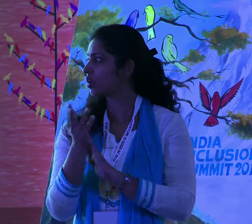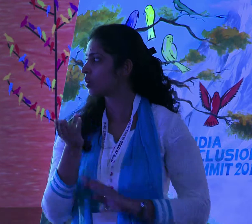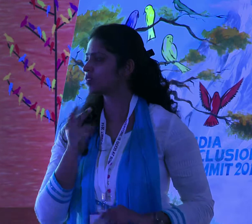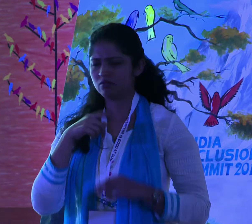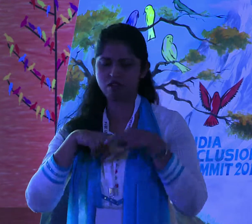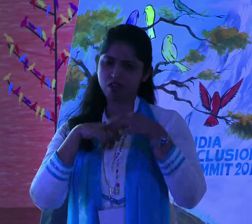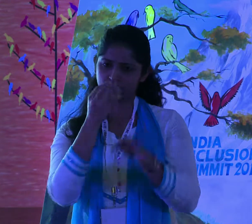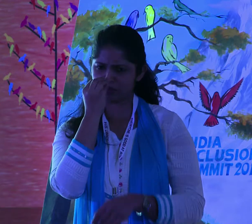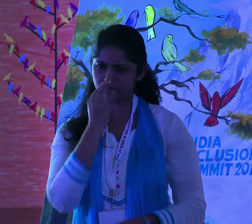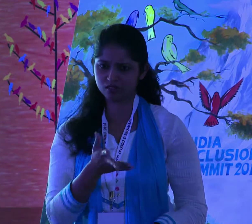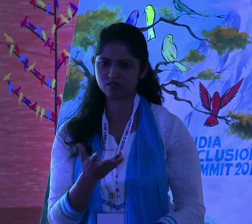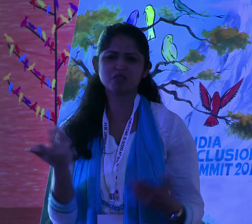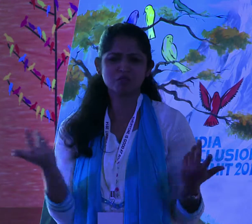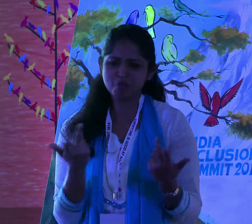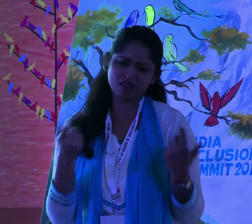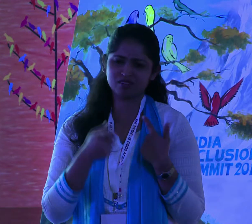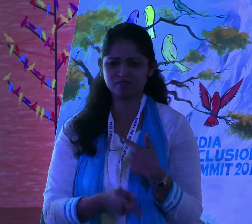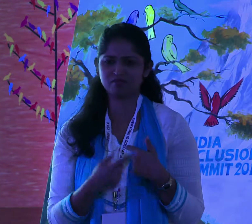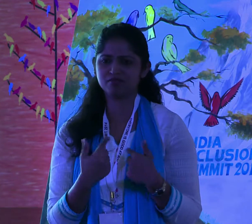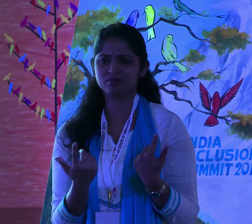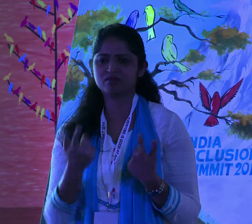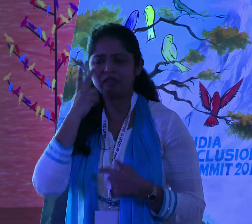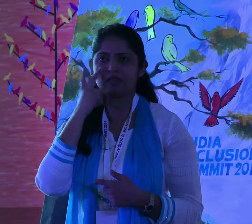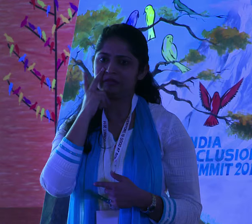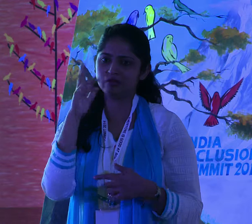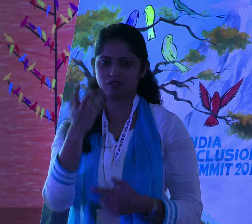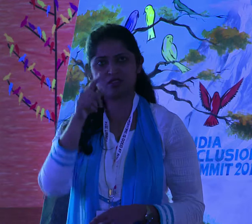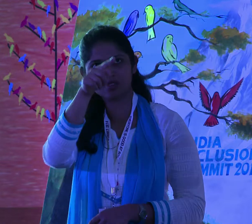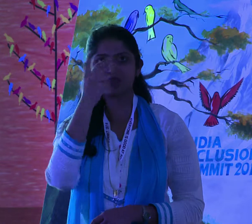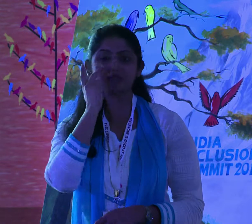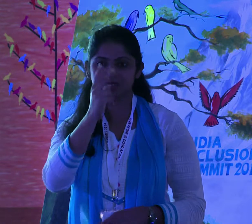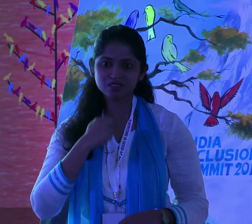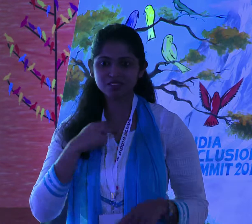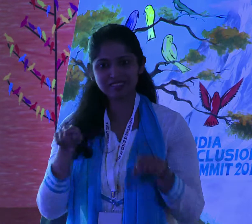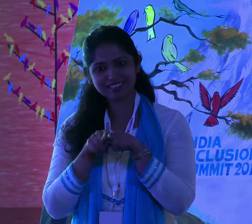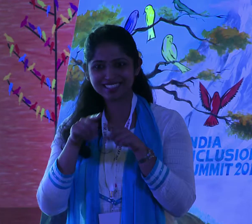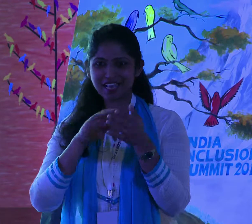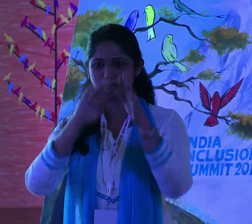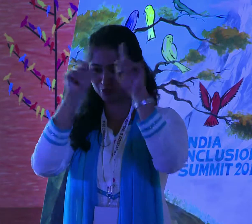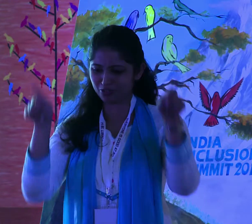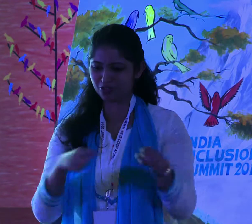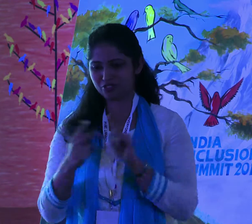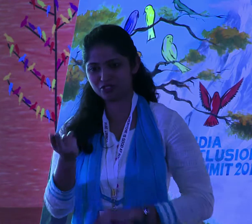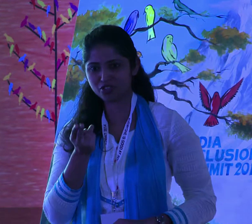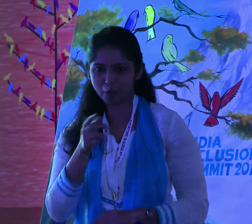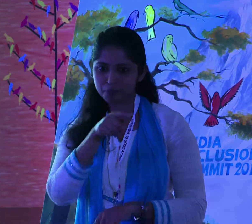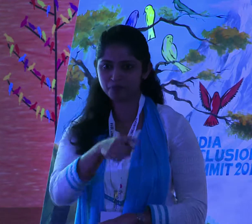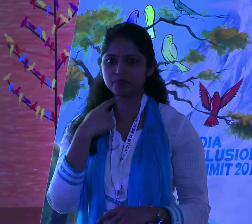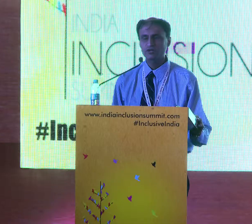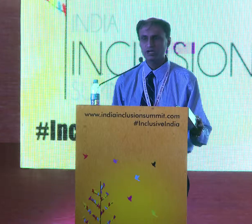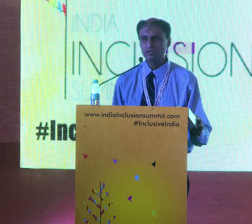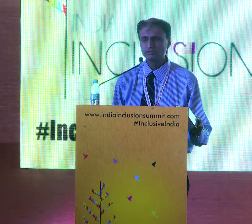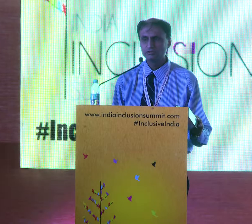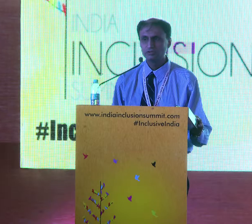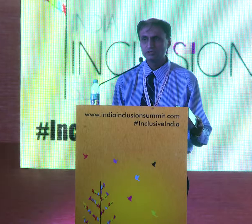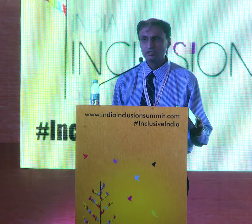simple question. I told him, what's this? See, I couldn't see, but you could see. We were in the same stop and you were hunting for me for